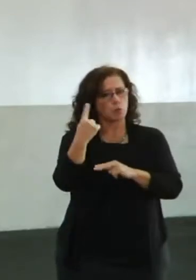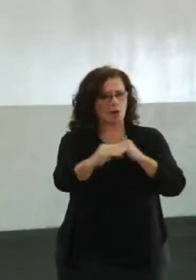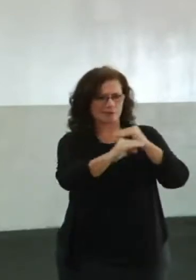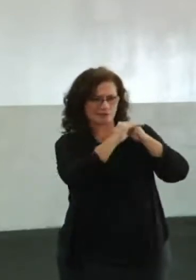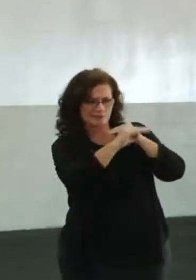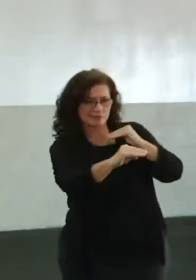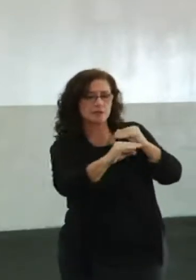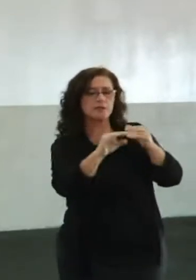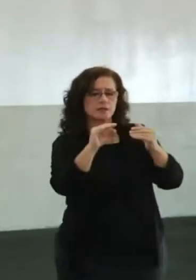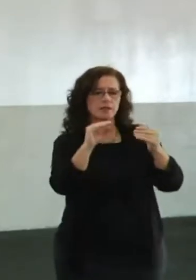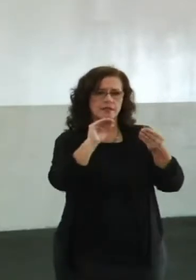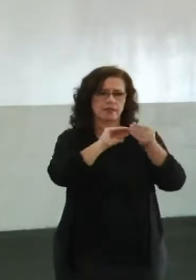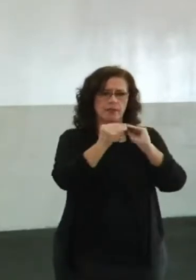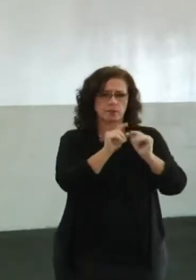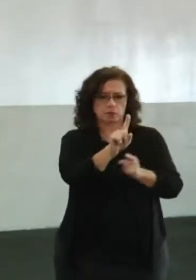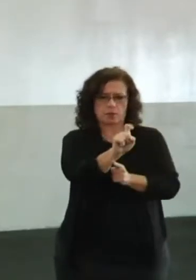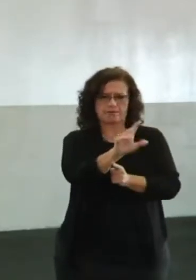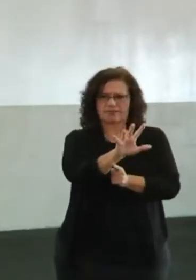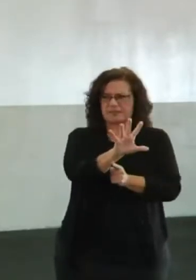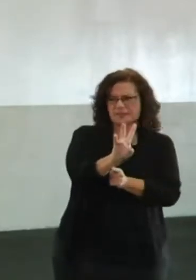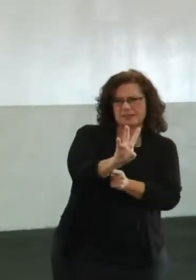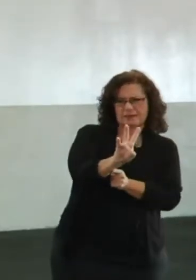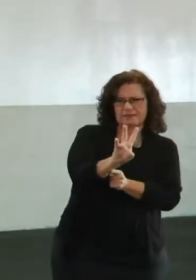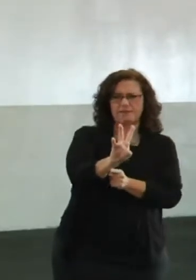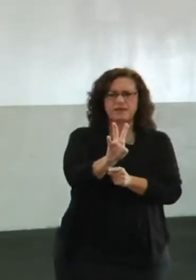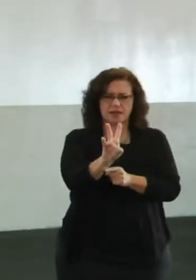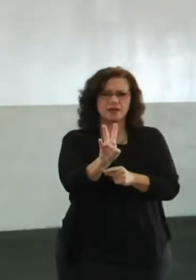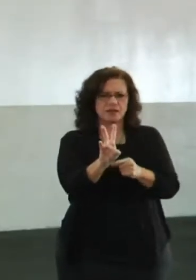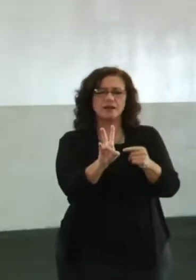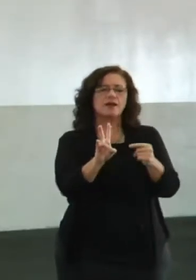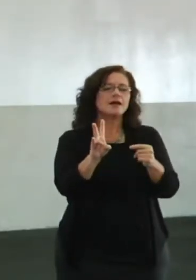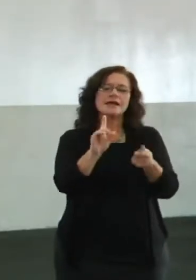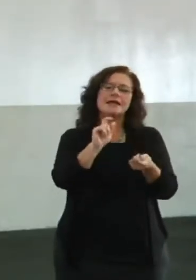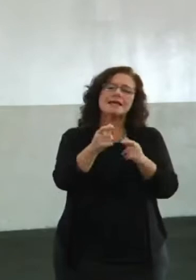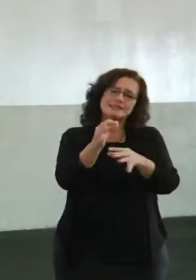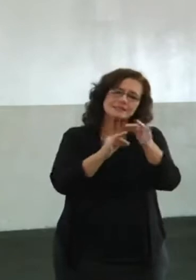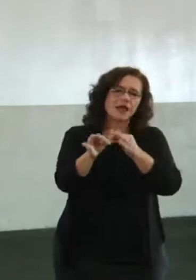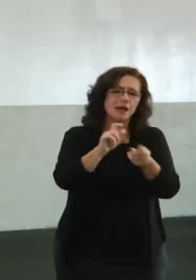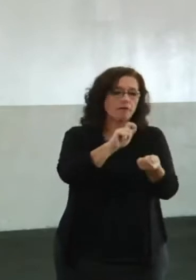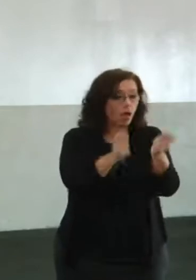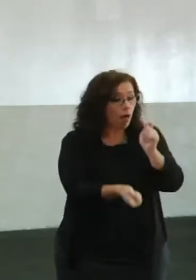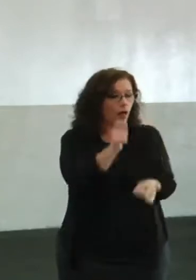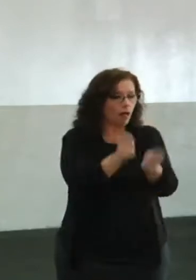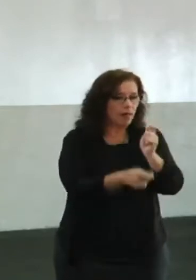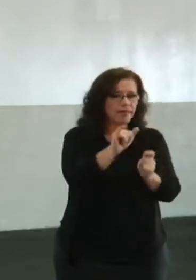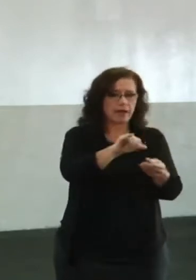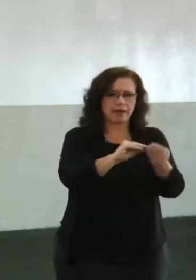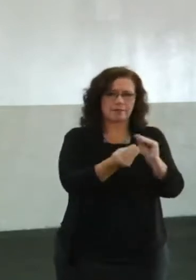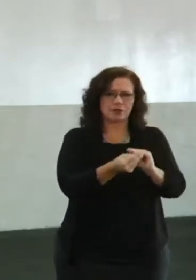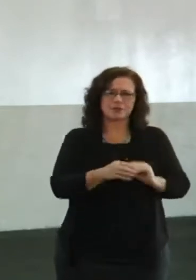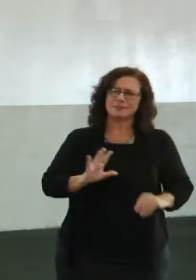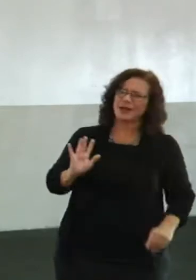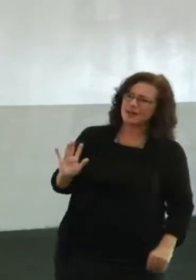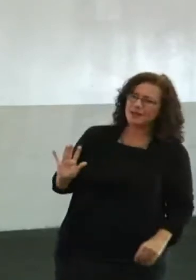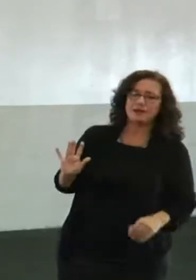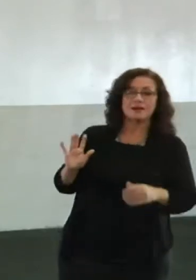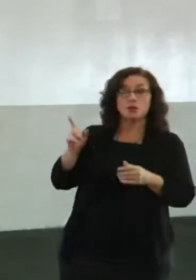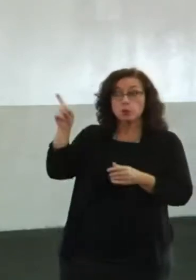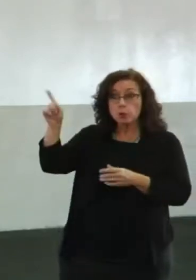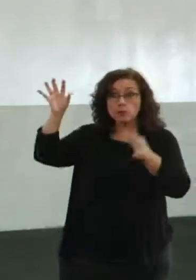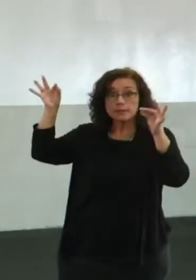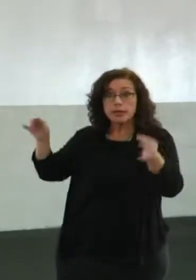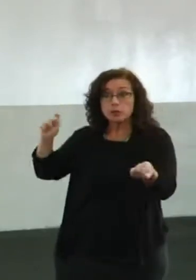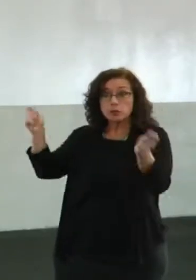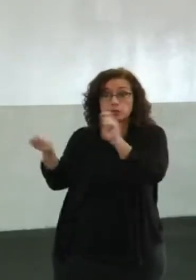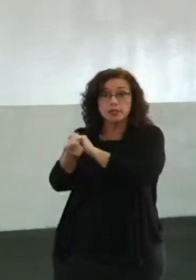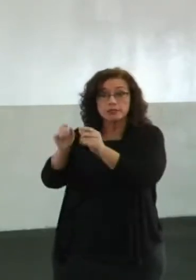in place so we can all plan around it. Because the other point we want to make is it shouldn't impact our local businesses here.